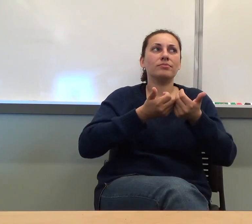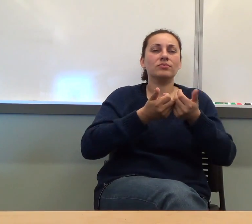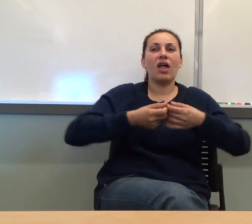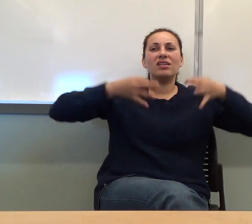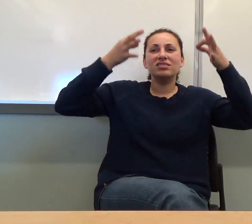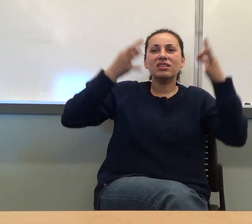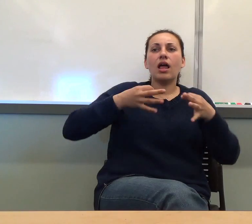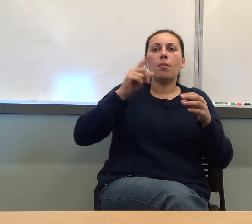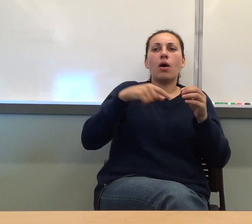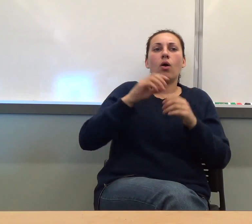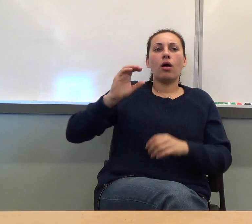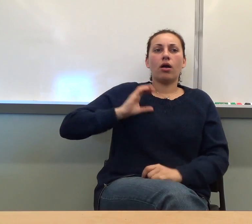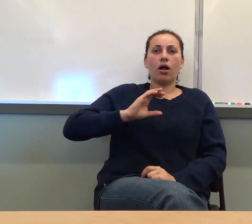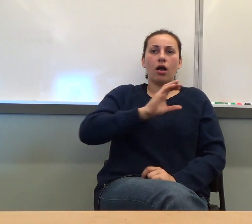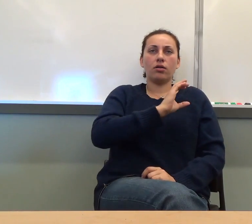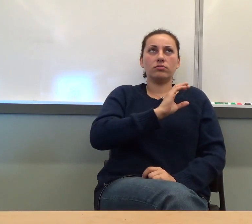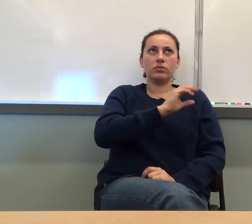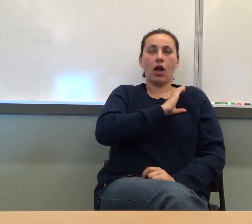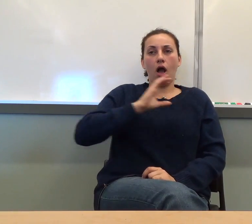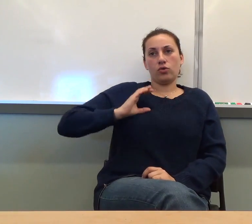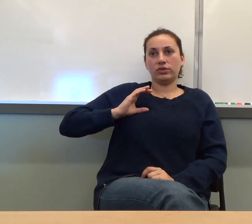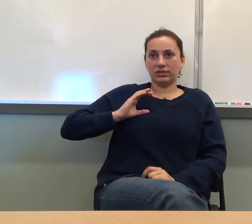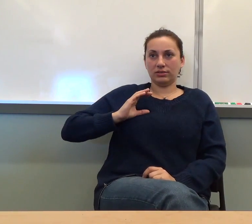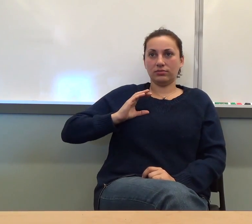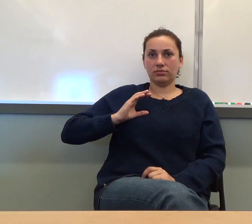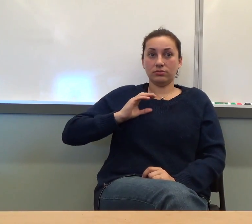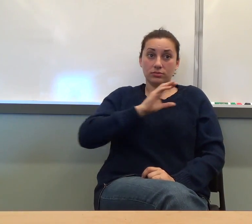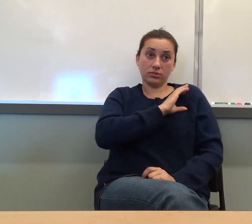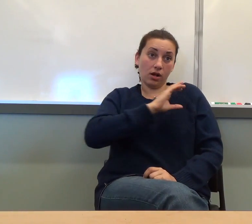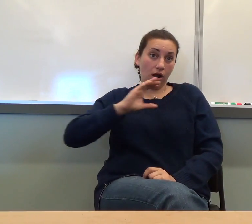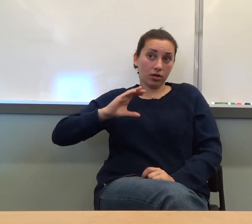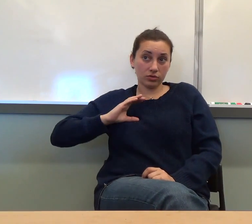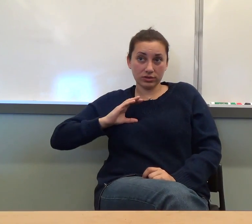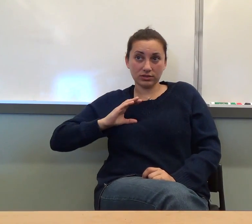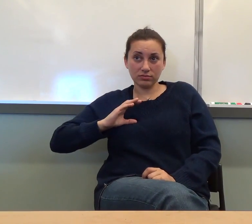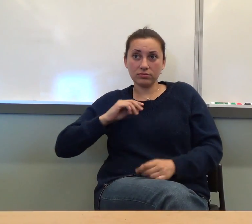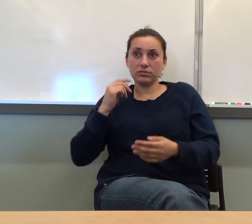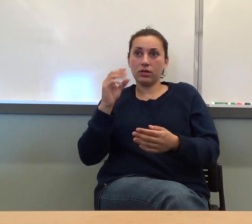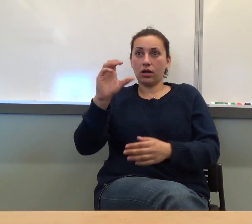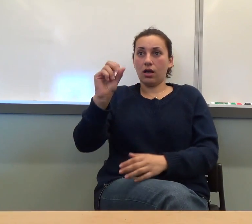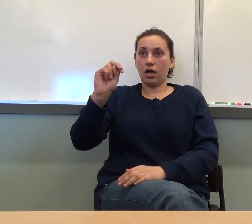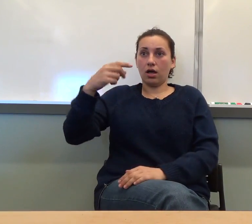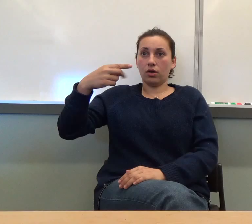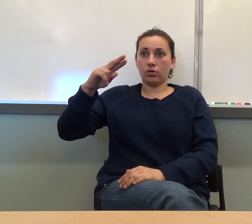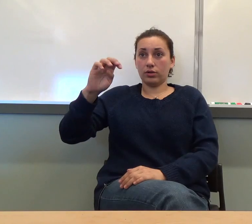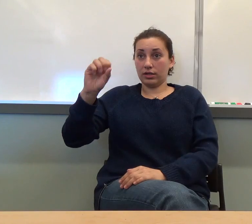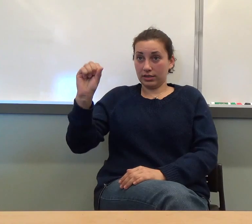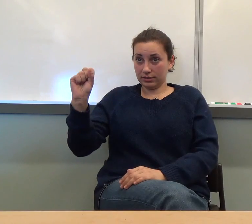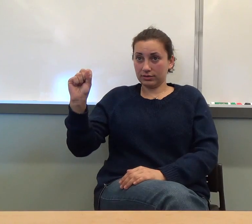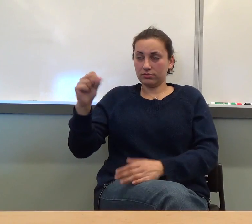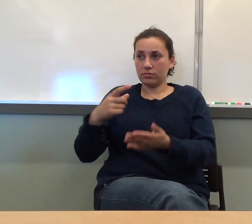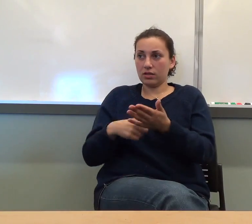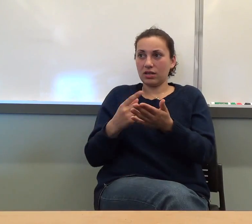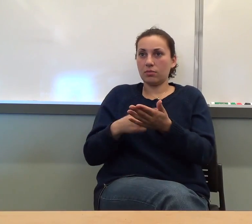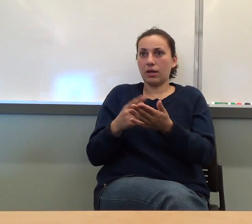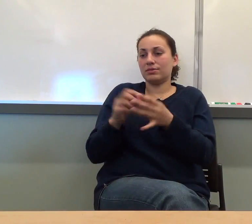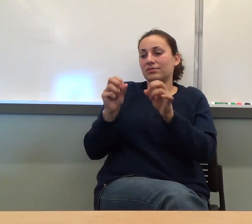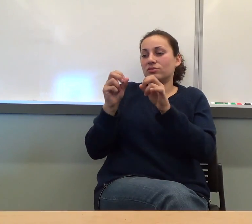Congress, once in a while, has the districting redone, and that's because of population shifts. So we're on